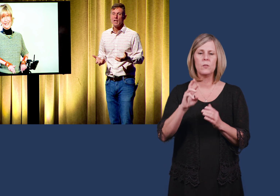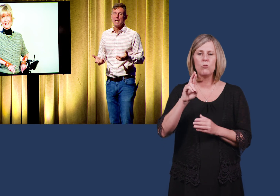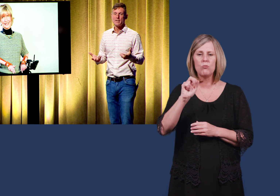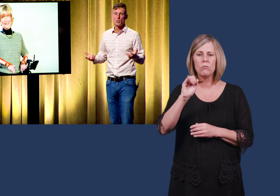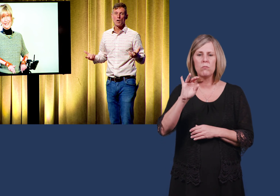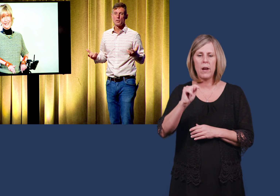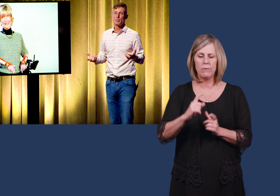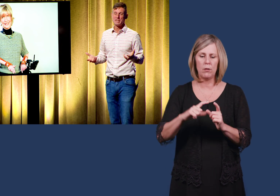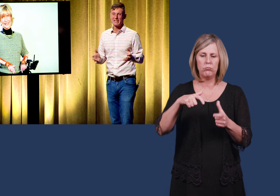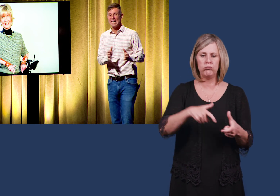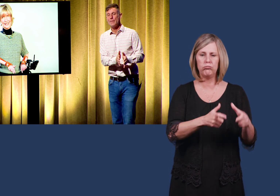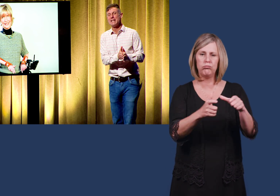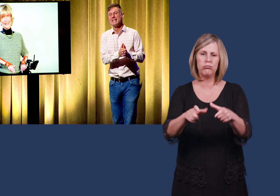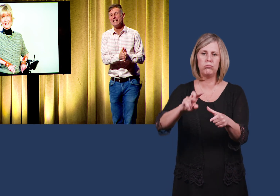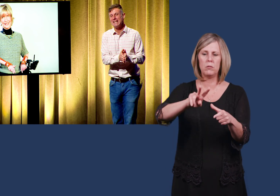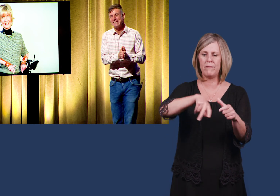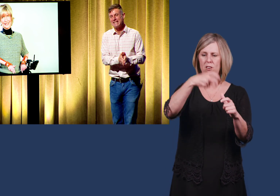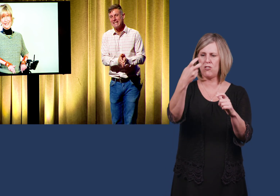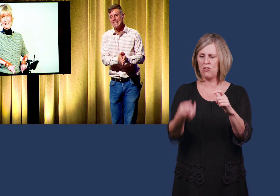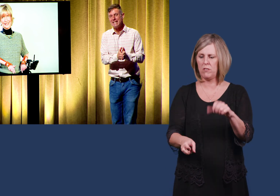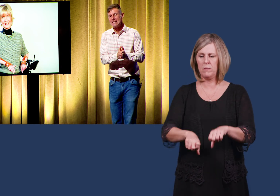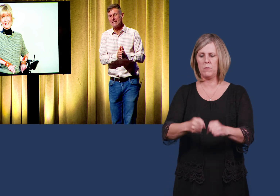her as a quadriplegic. That happened in